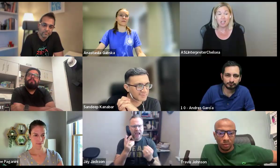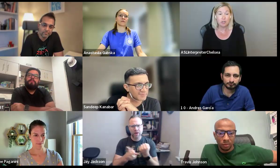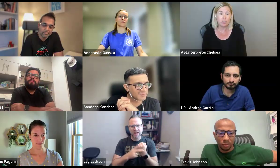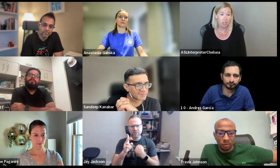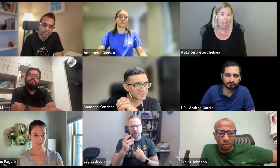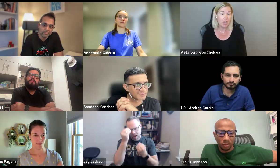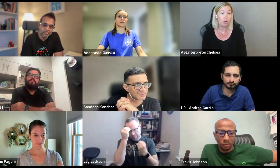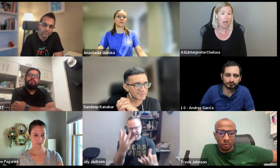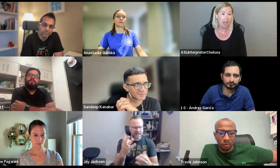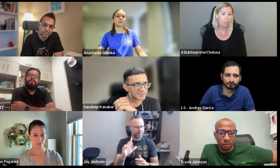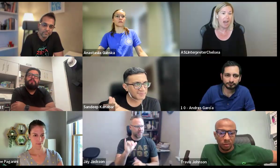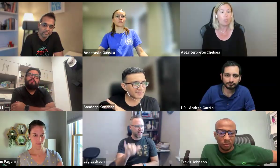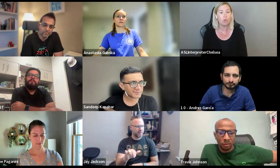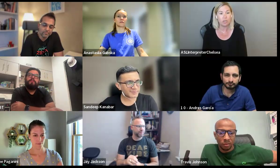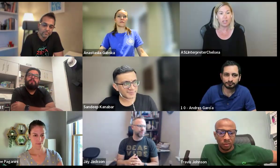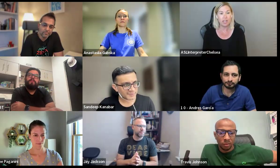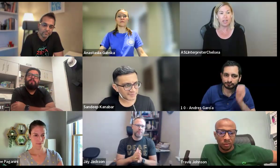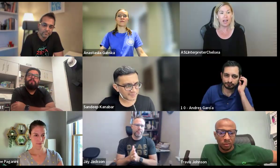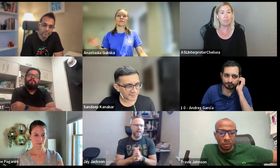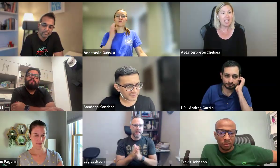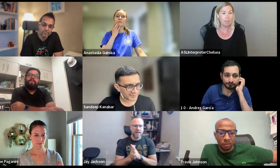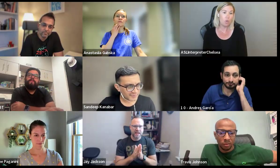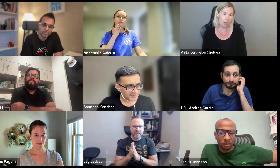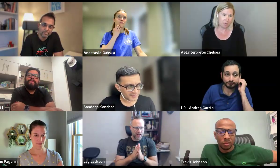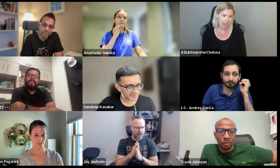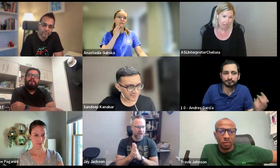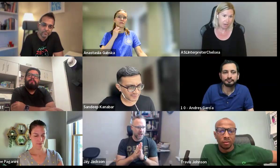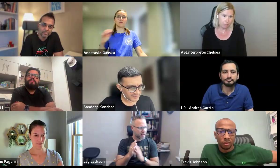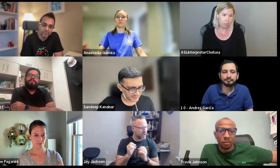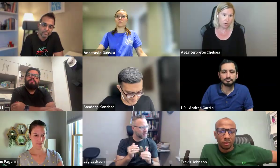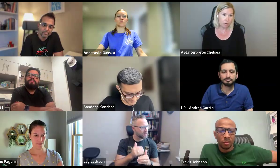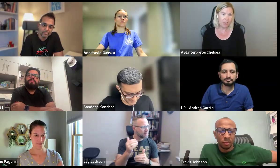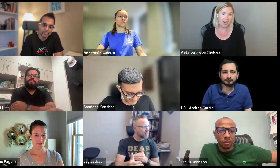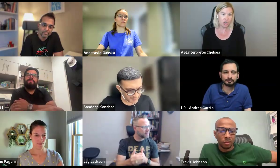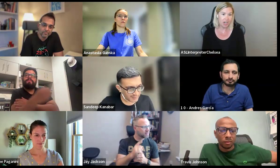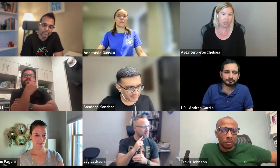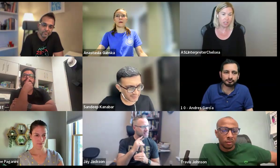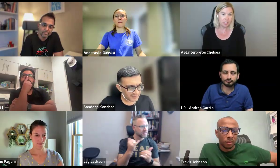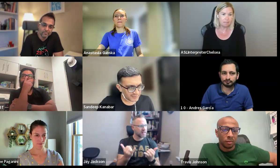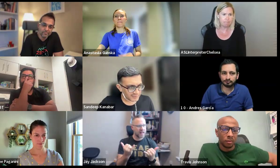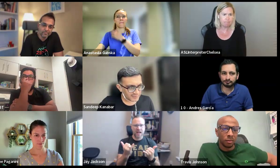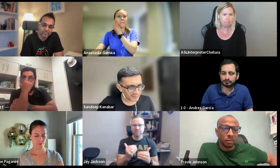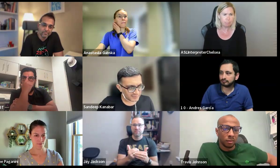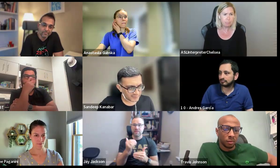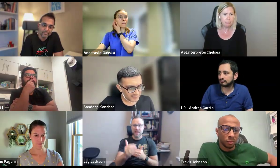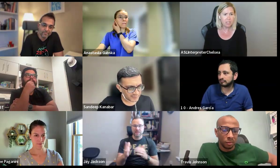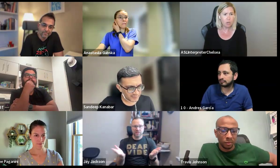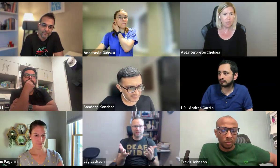in July go live, but I will keep you updated with any changes. So